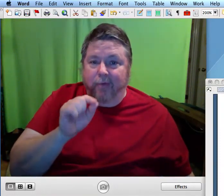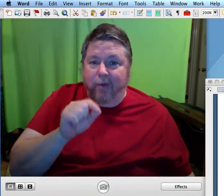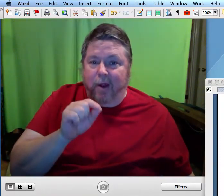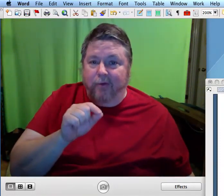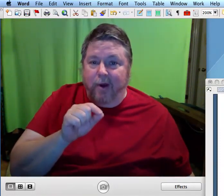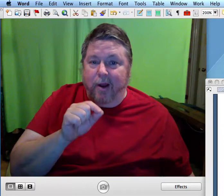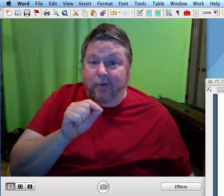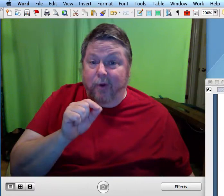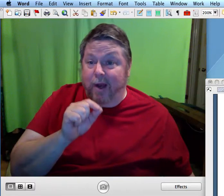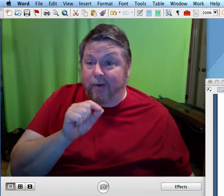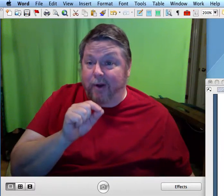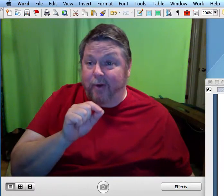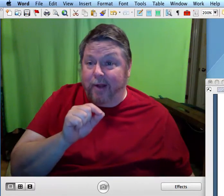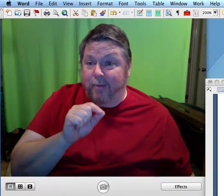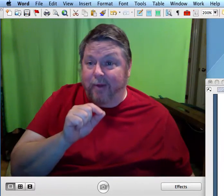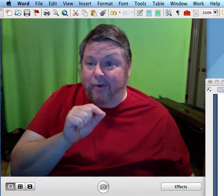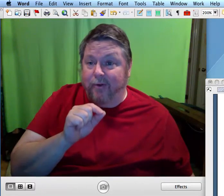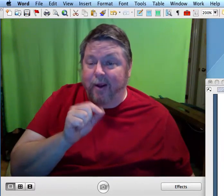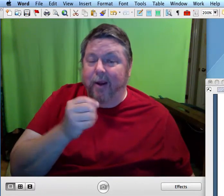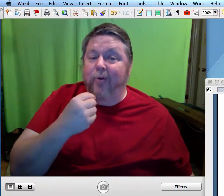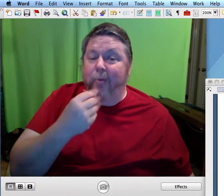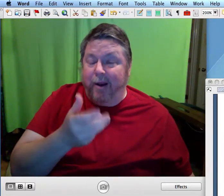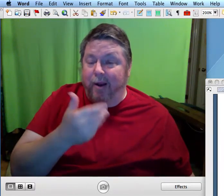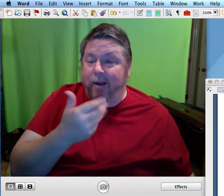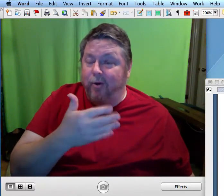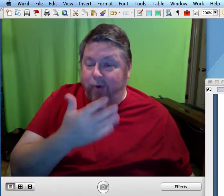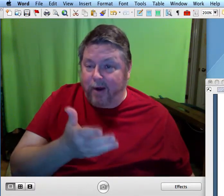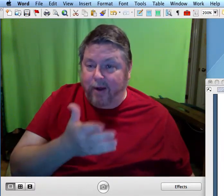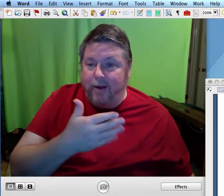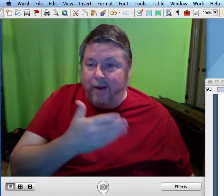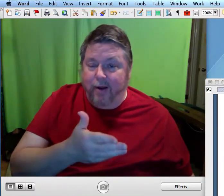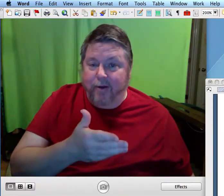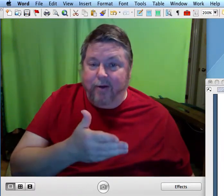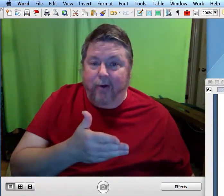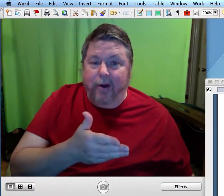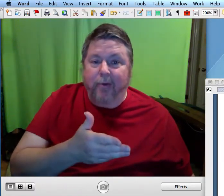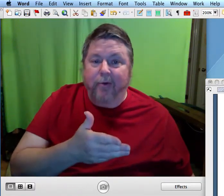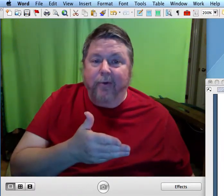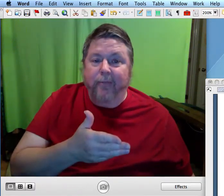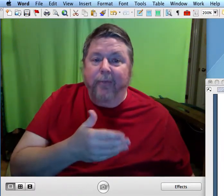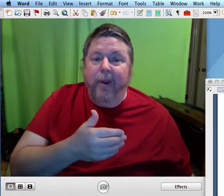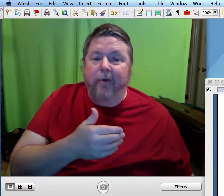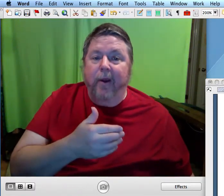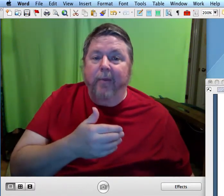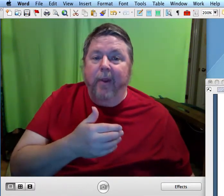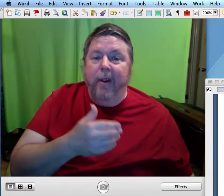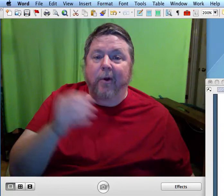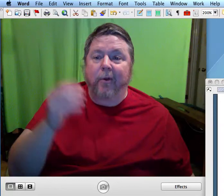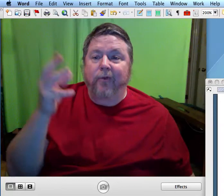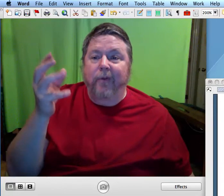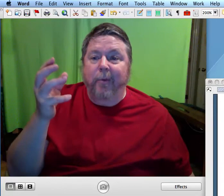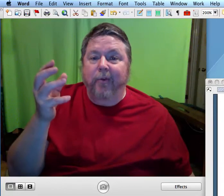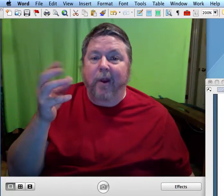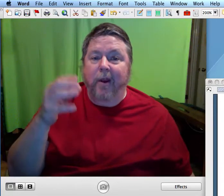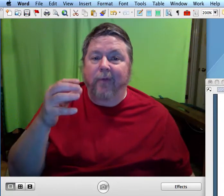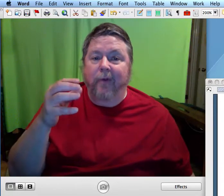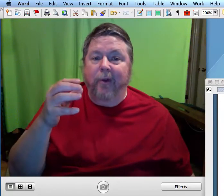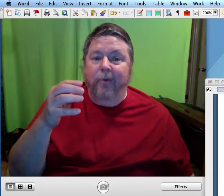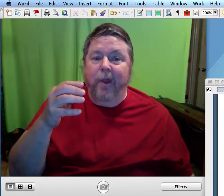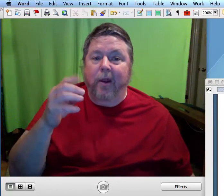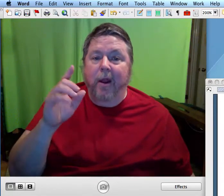to concentrate on, so did I generate that message grammatically correctly in the target language, right? So it's 50%